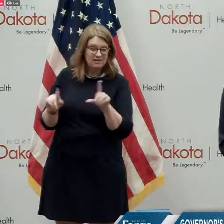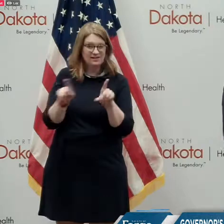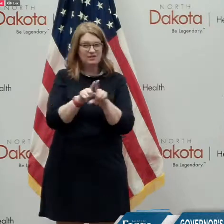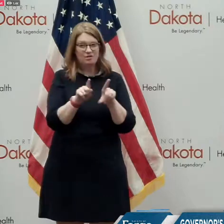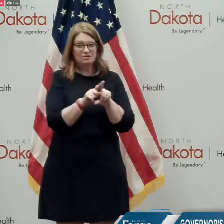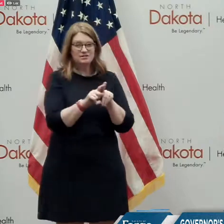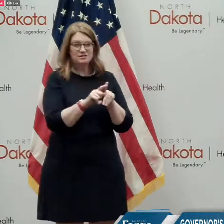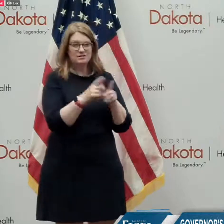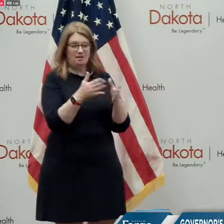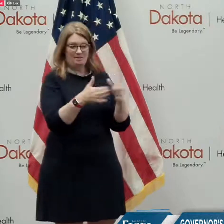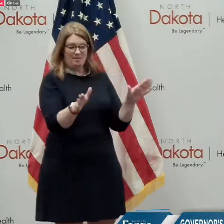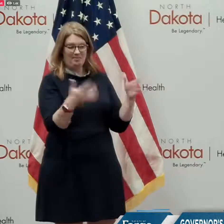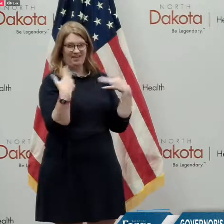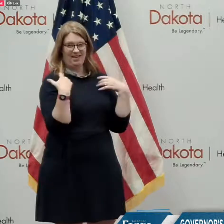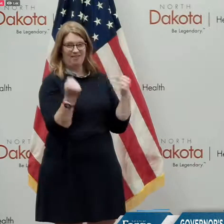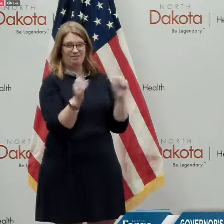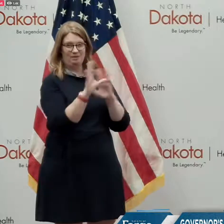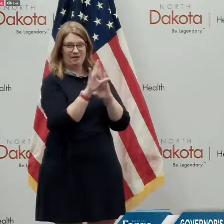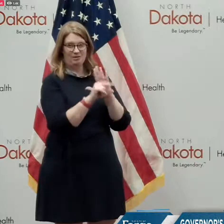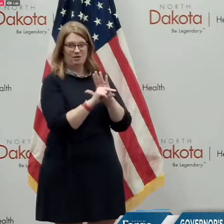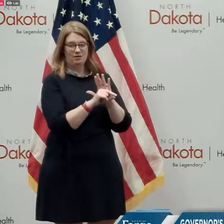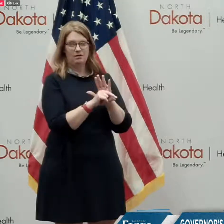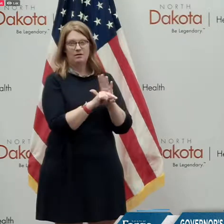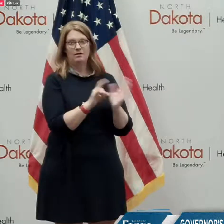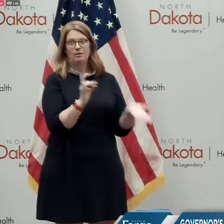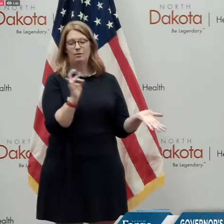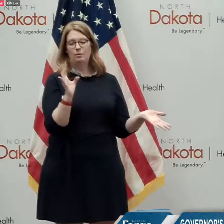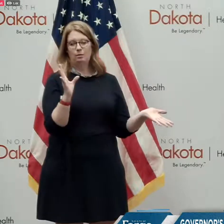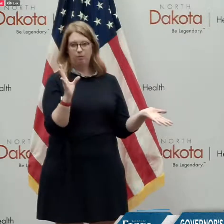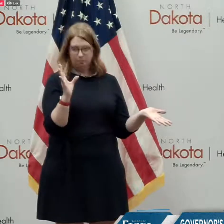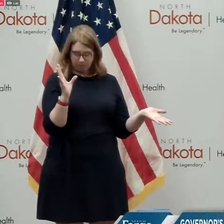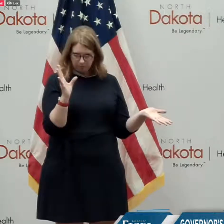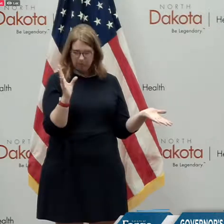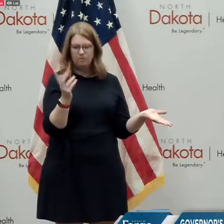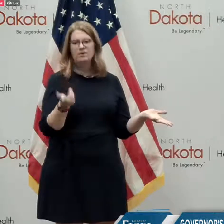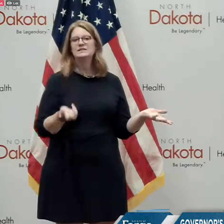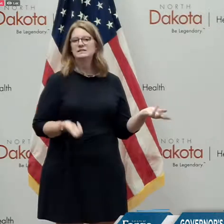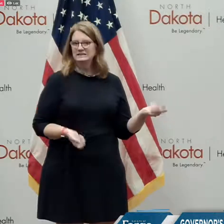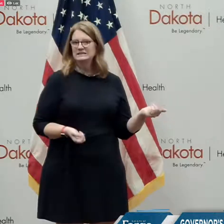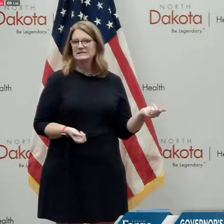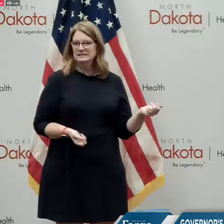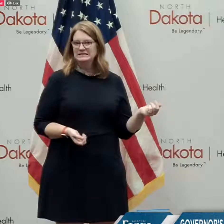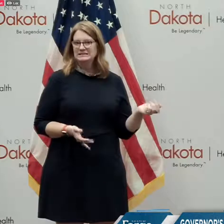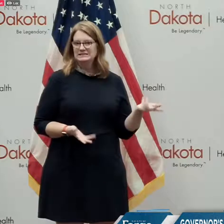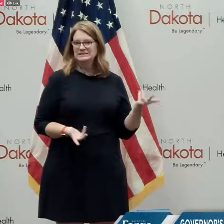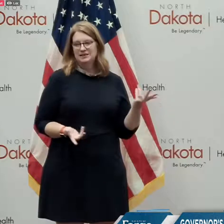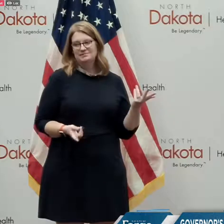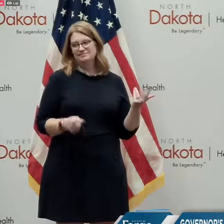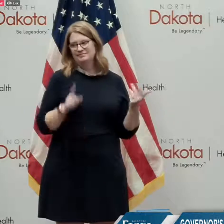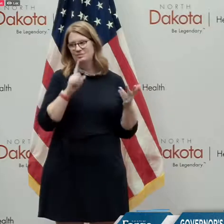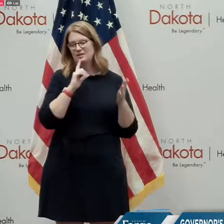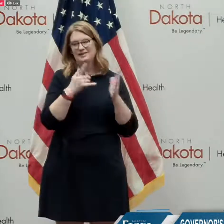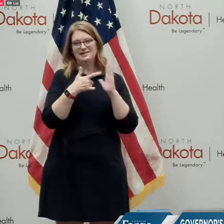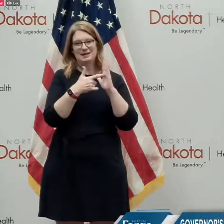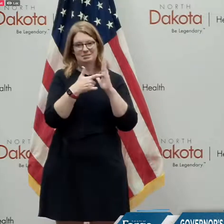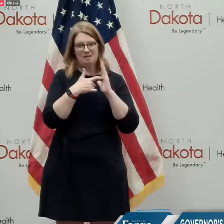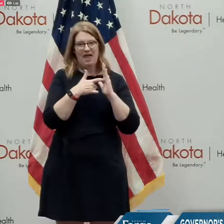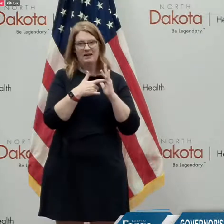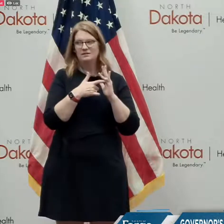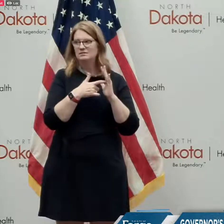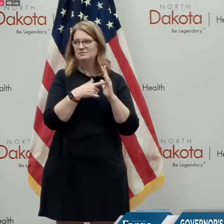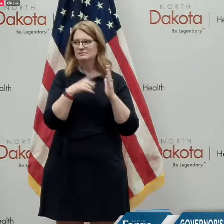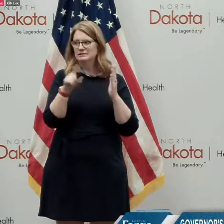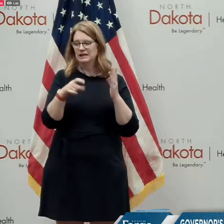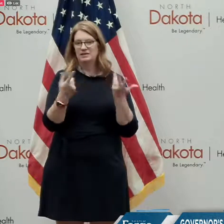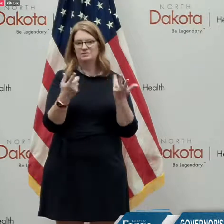health background. There's just the most amount of demand increase in probably any profession in the country is people that